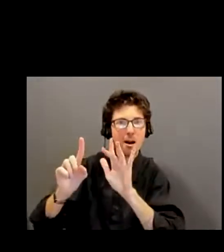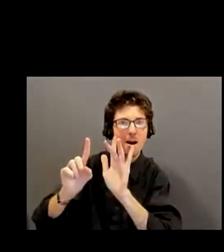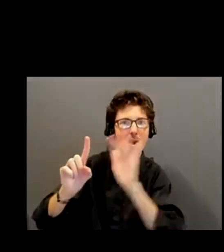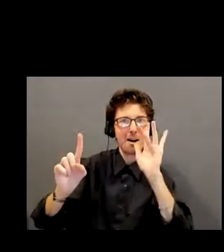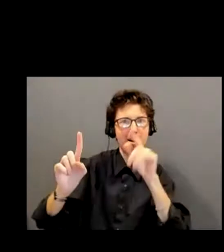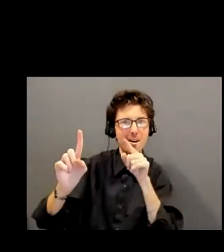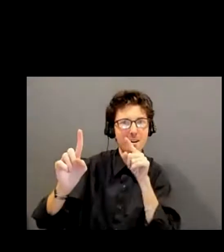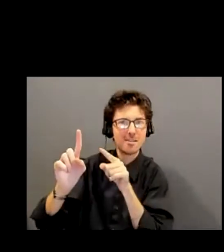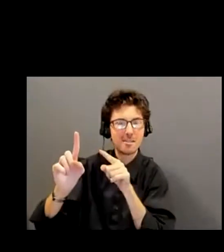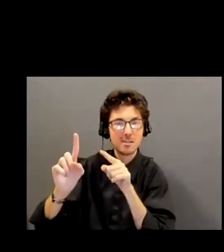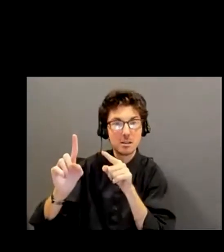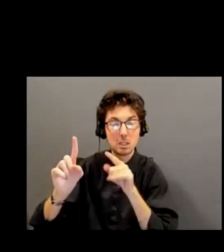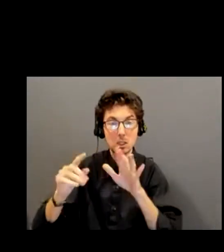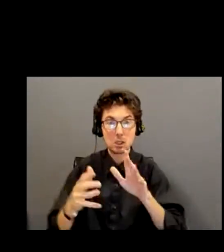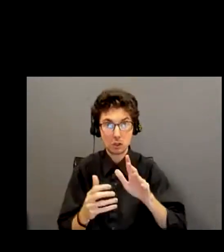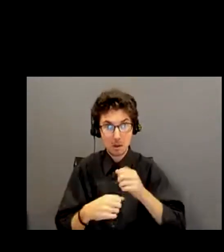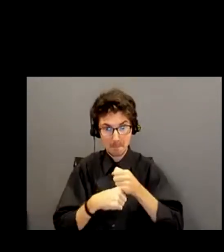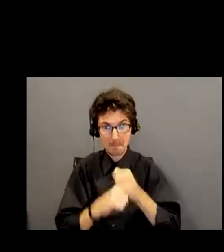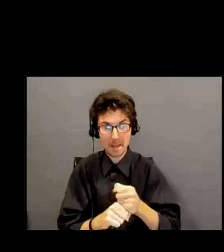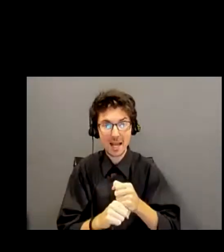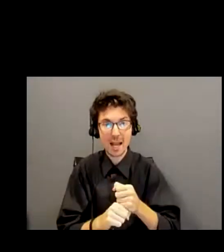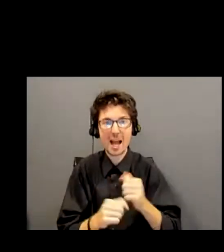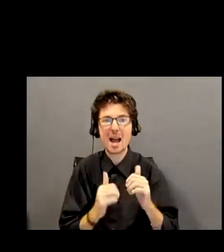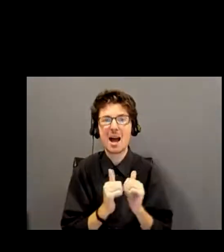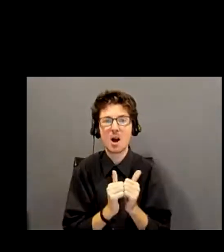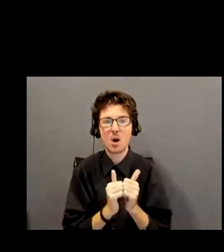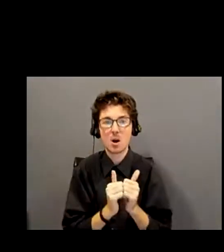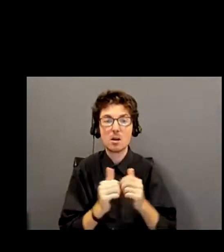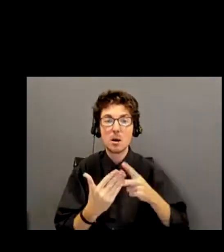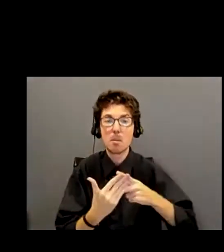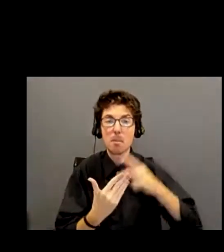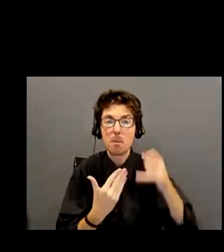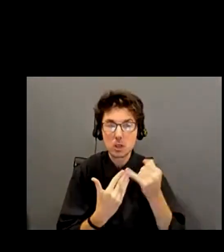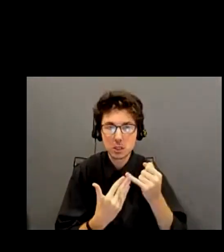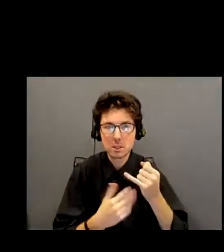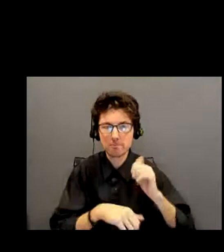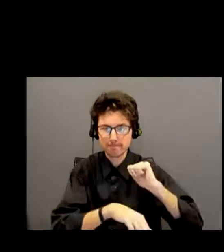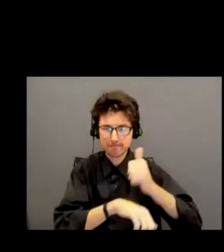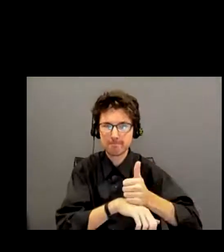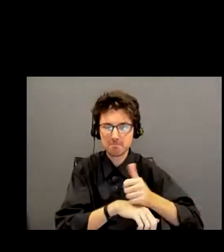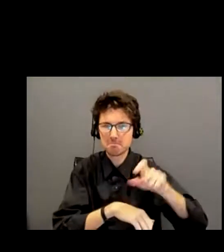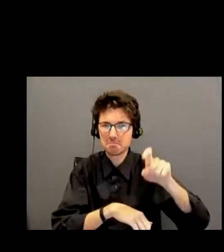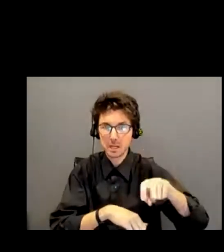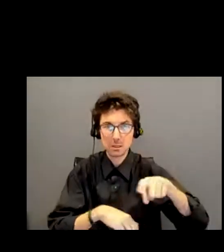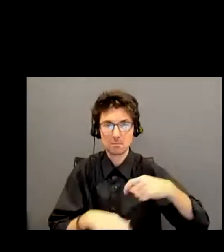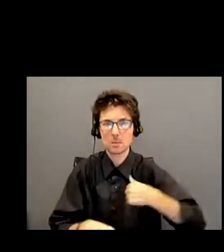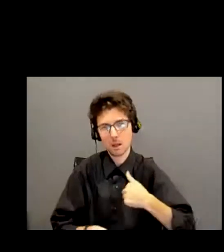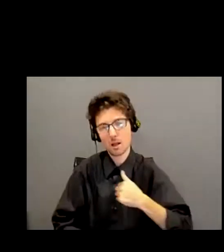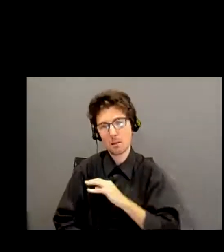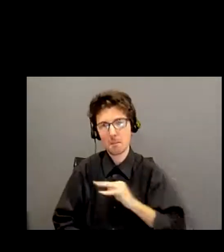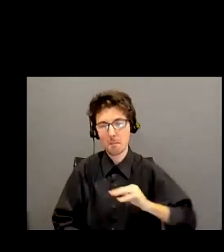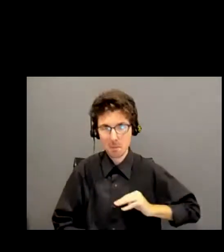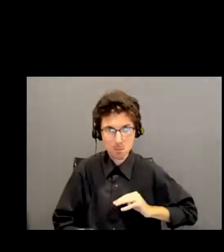creative initiative and project such as the one which I am as a member of Merchavim